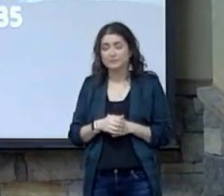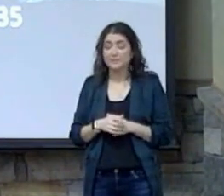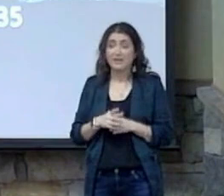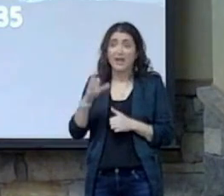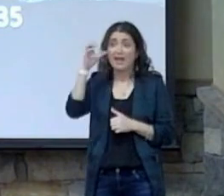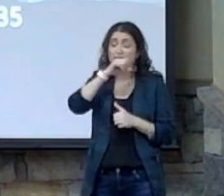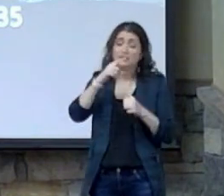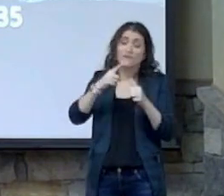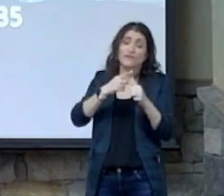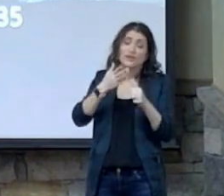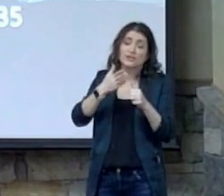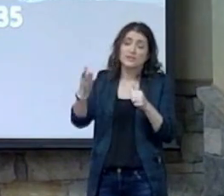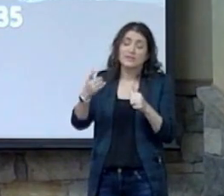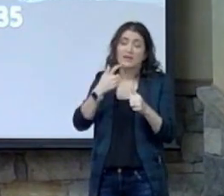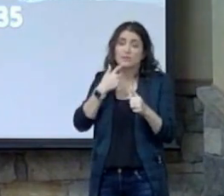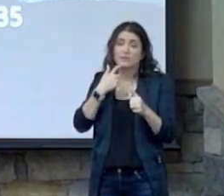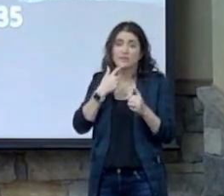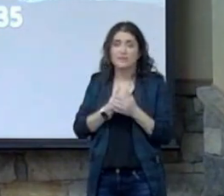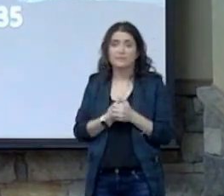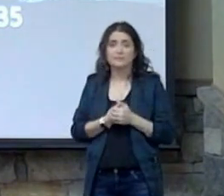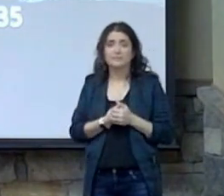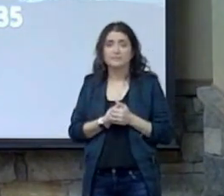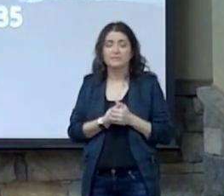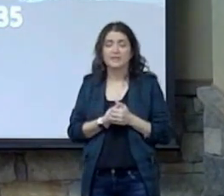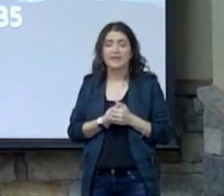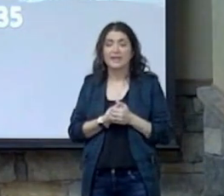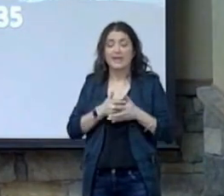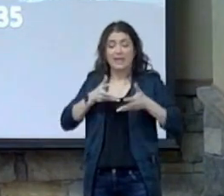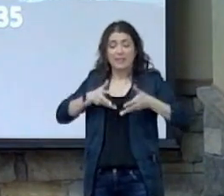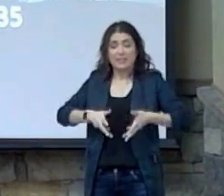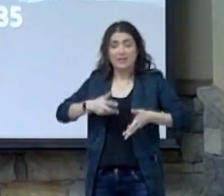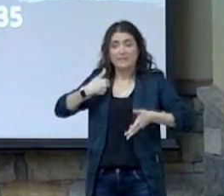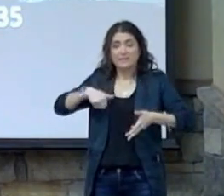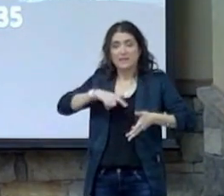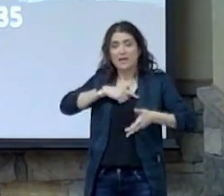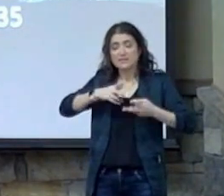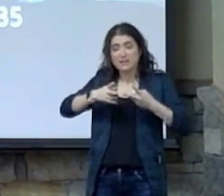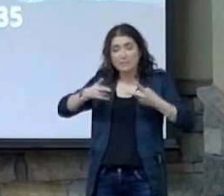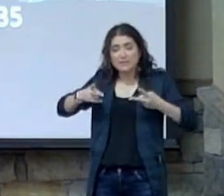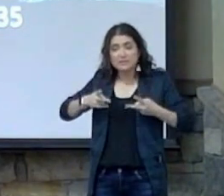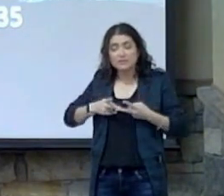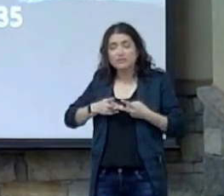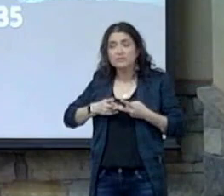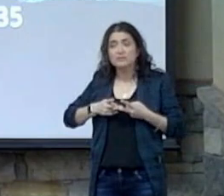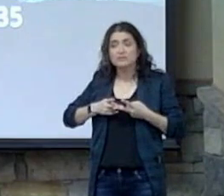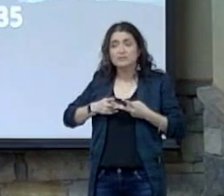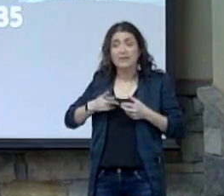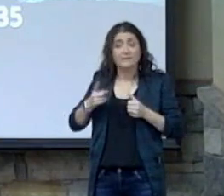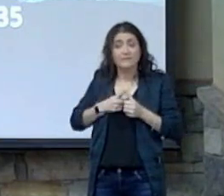thing I would say is this: it leaves us in a position where we need to praise